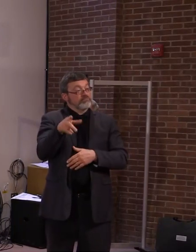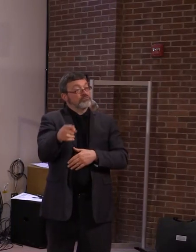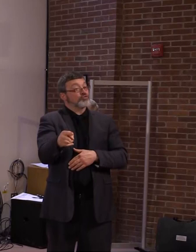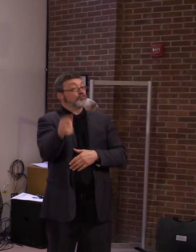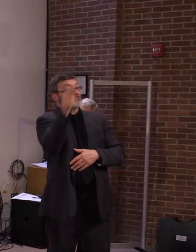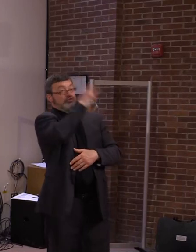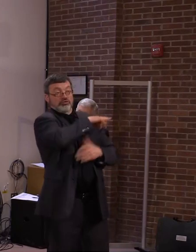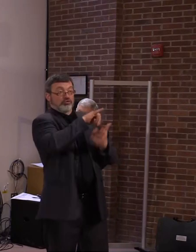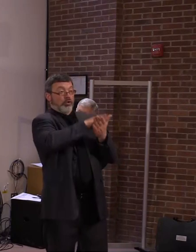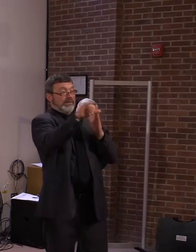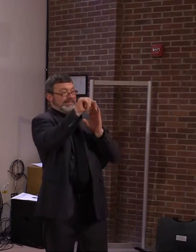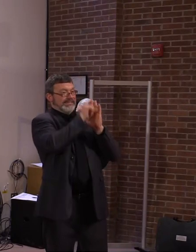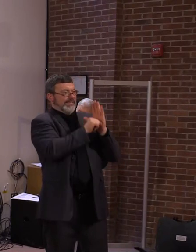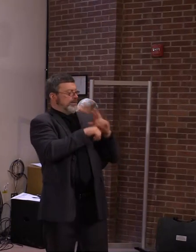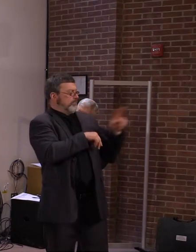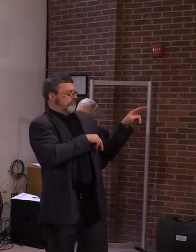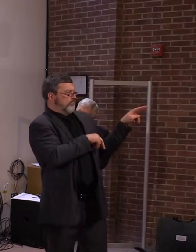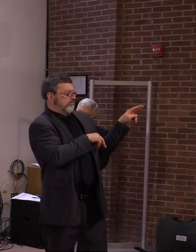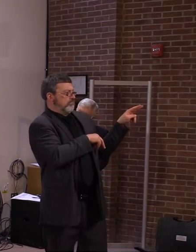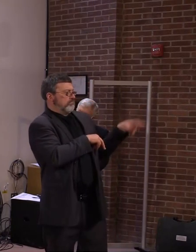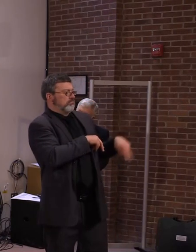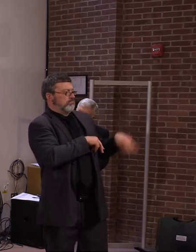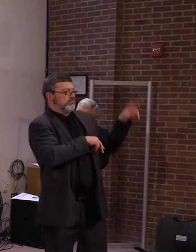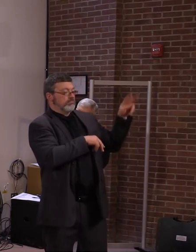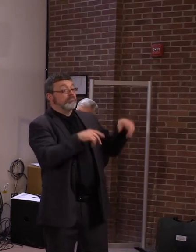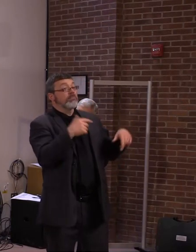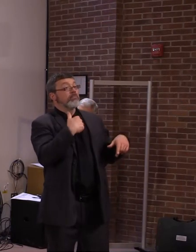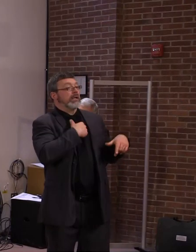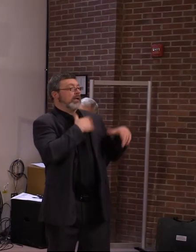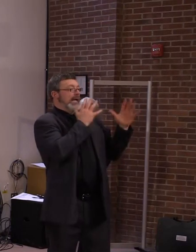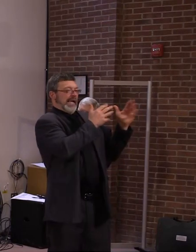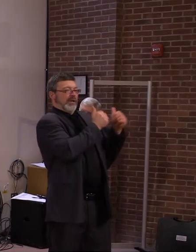and we were commenting on the fact that some of the